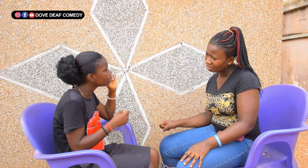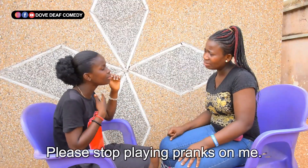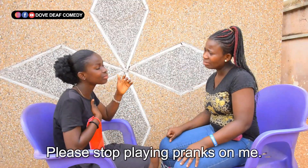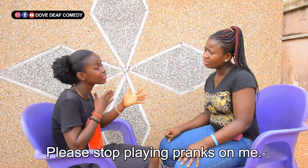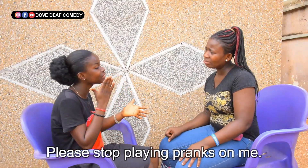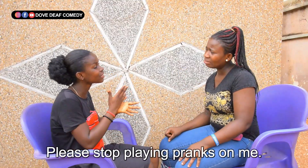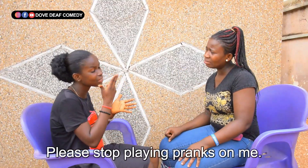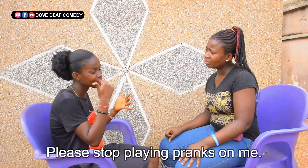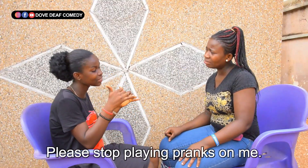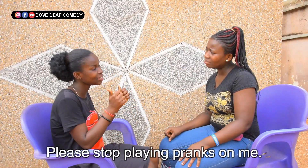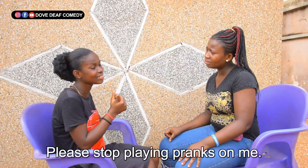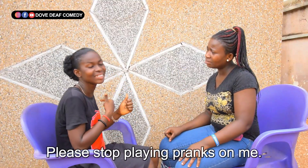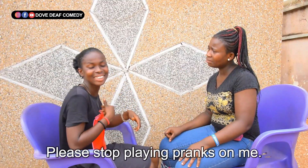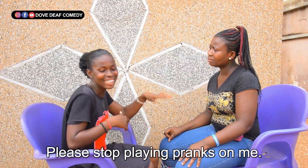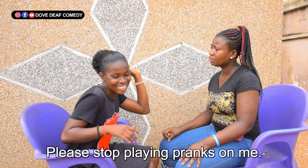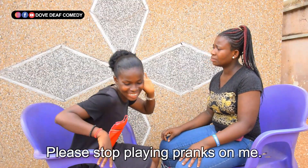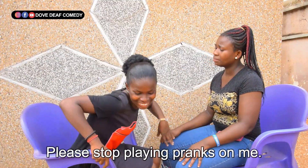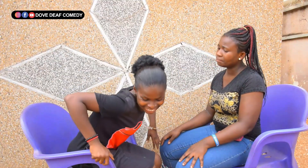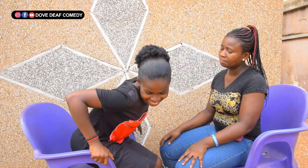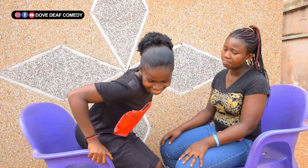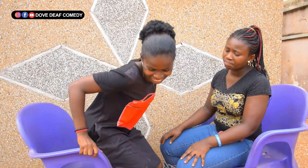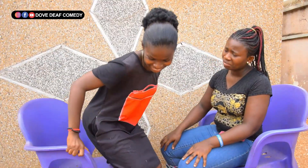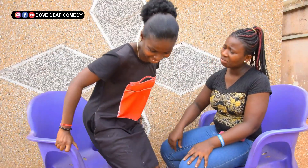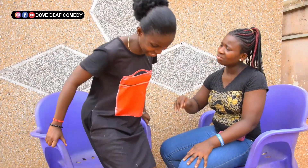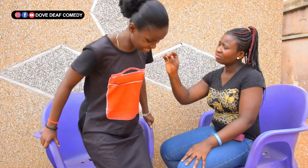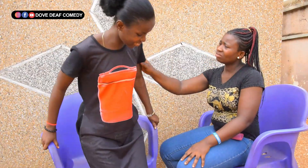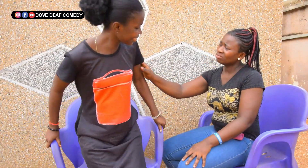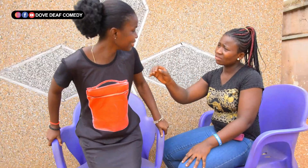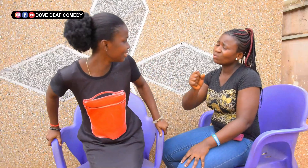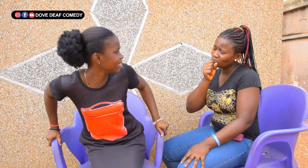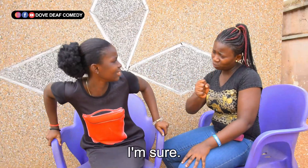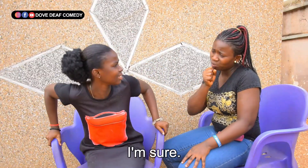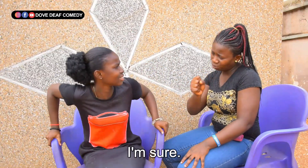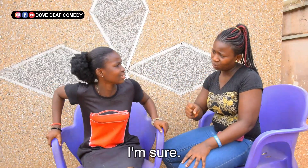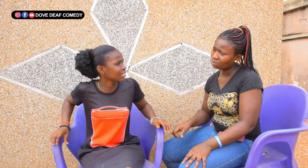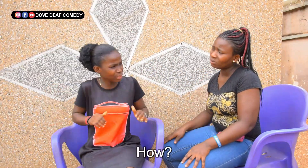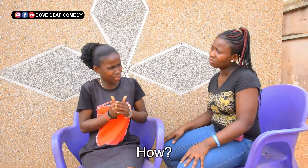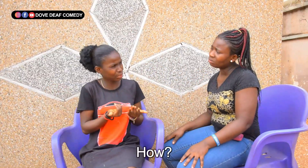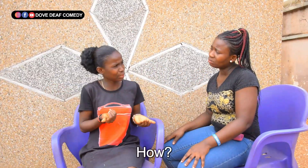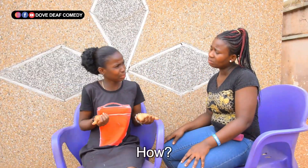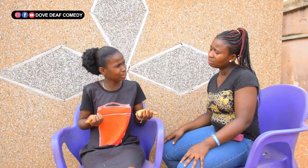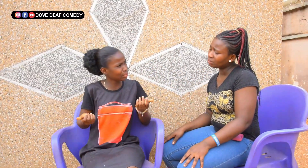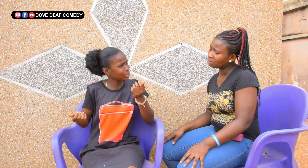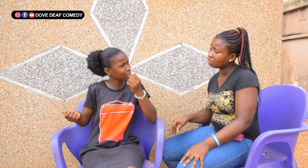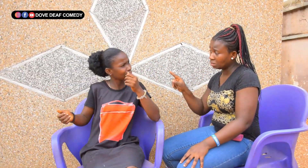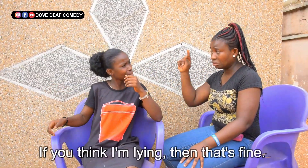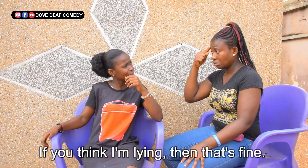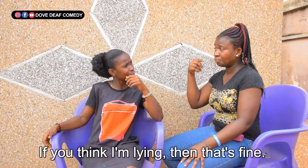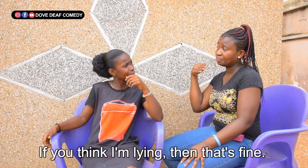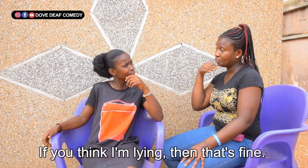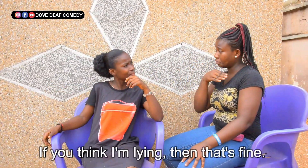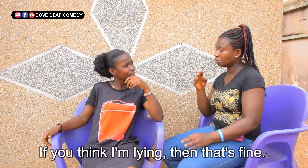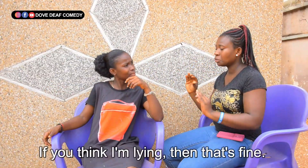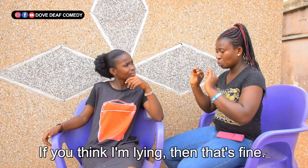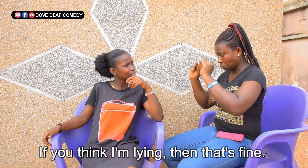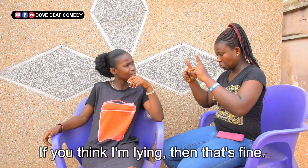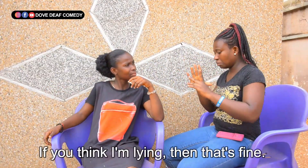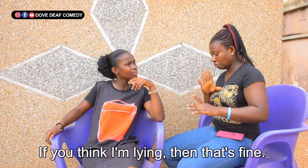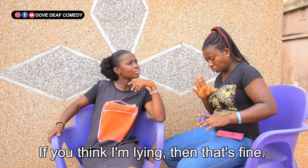Are you sure? Yes. Please stop playing pranks on me. I'm sure. How? If you think I'm lying, then that's